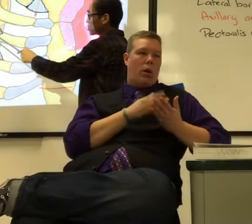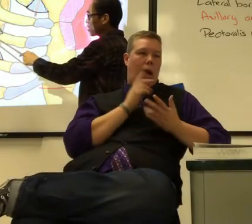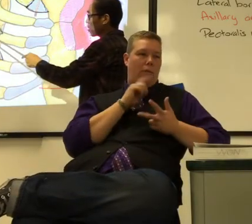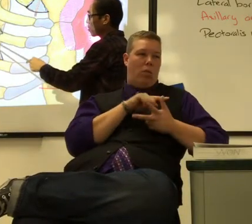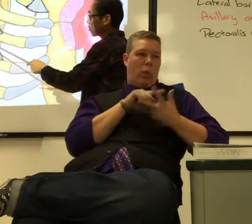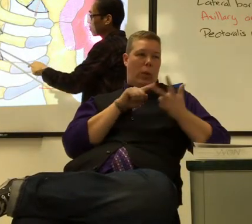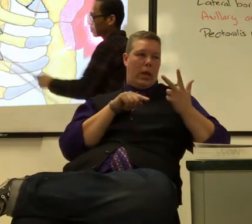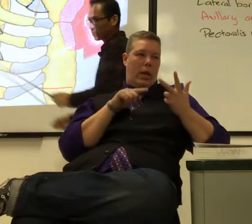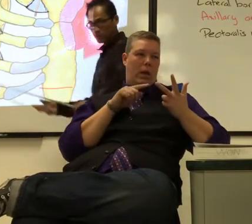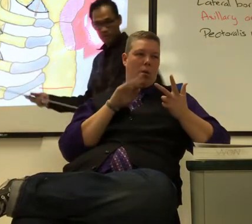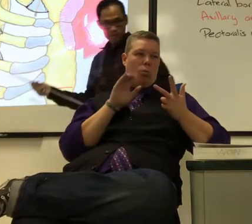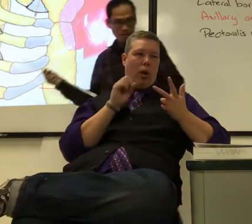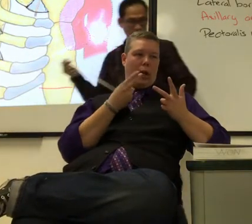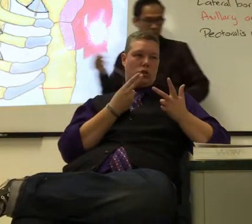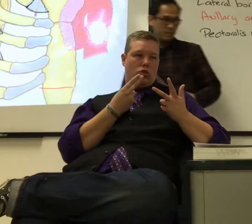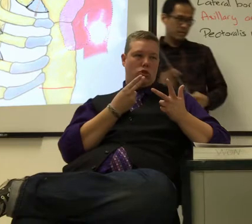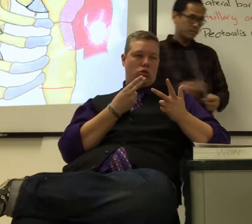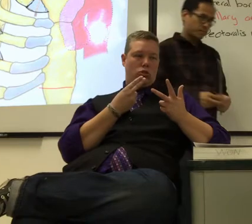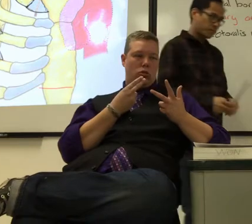you're supposed to know.